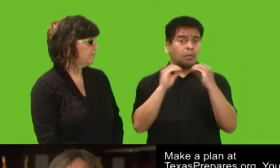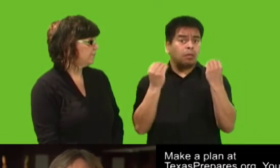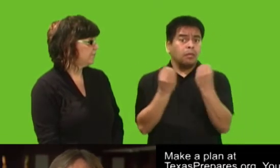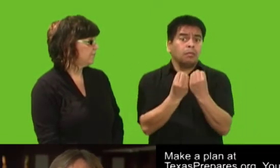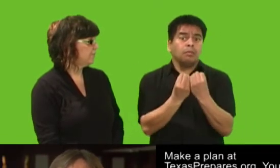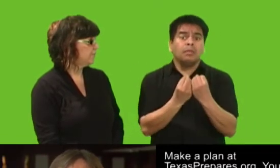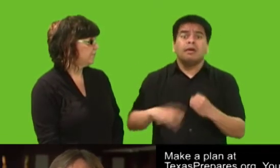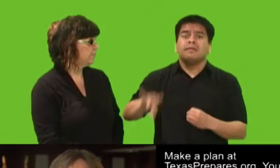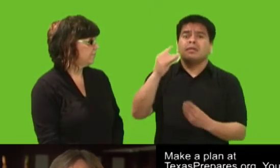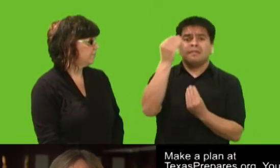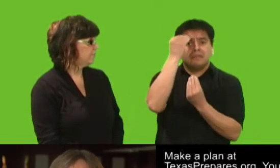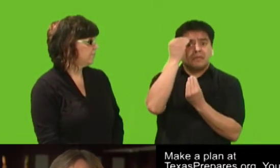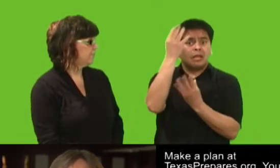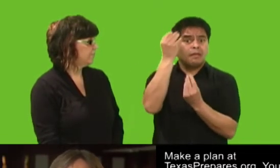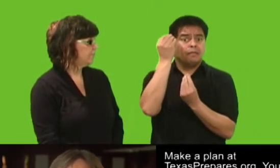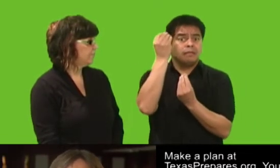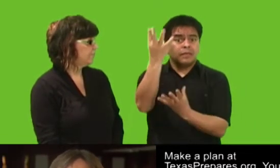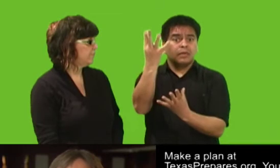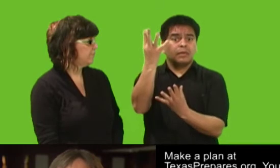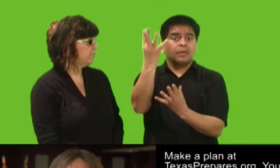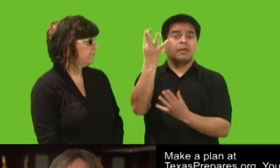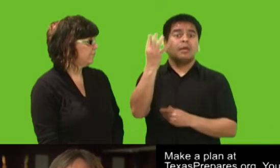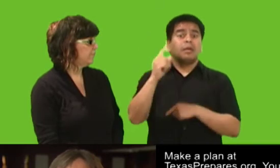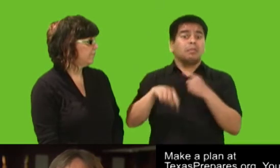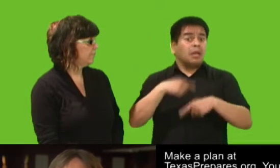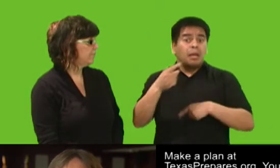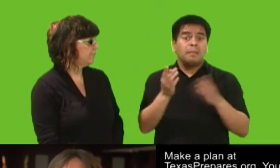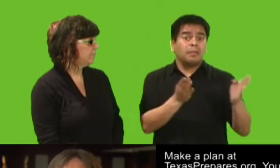management organizations to find out more about the plans